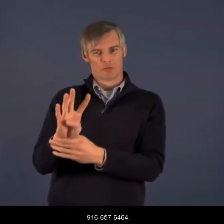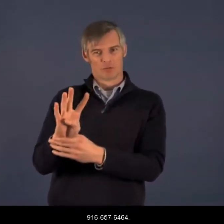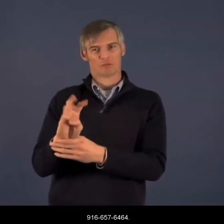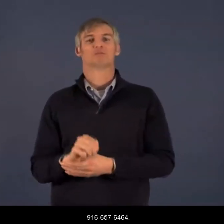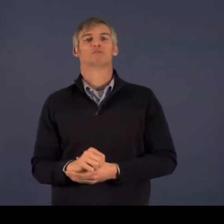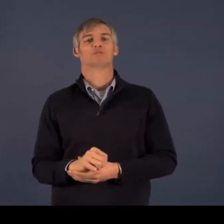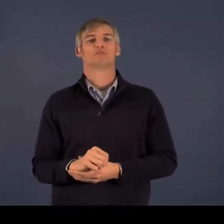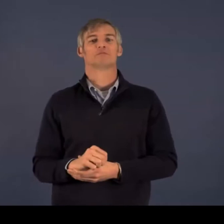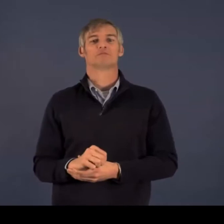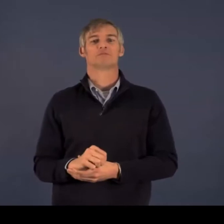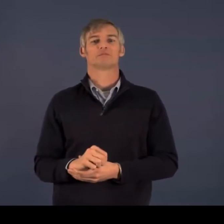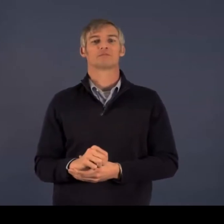916-657-6464.